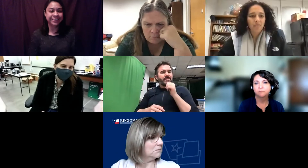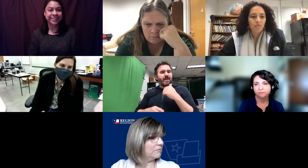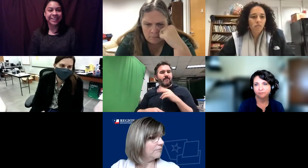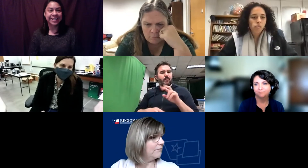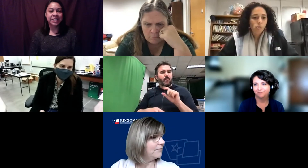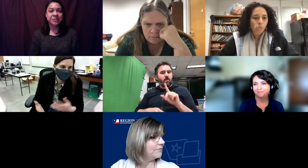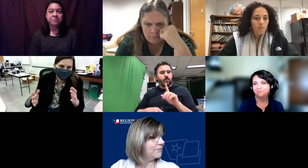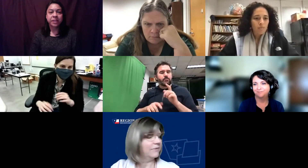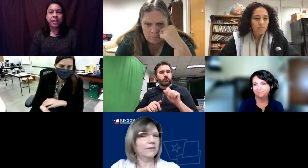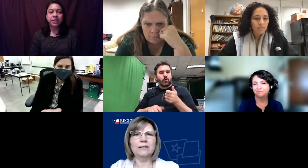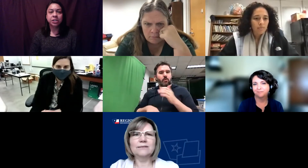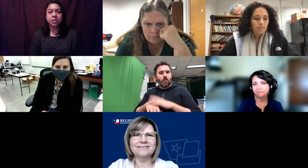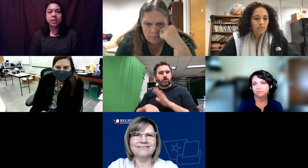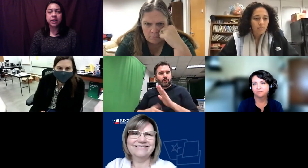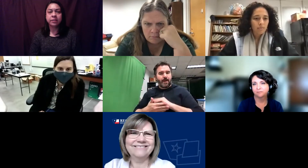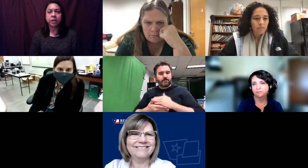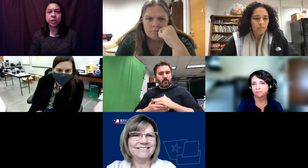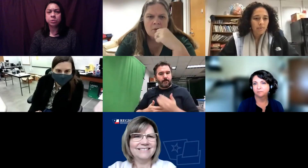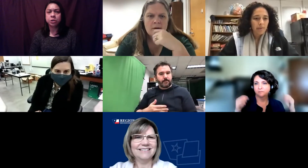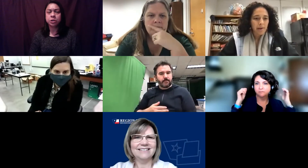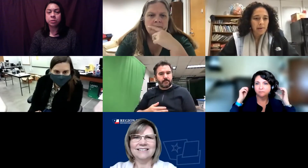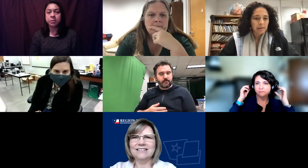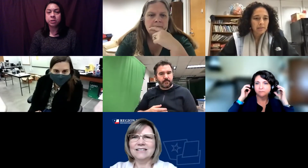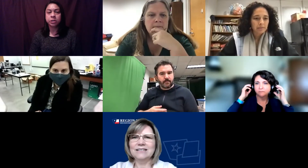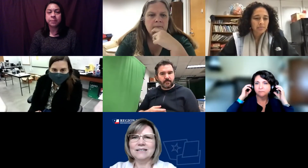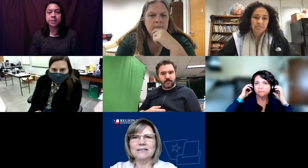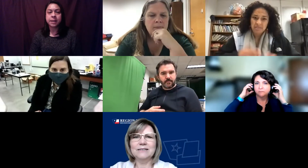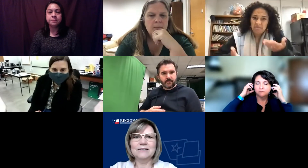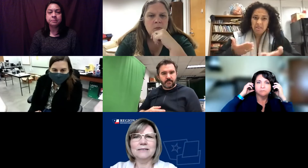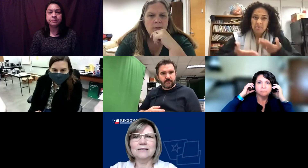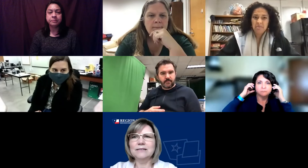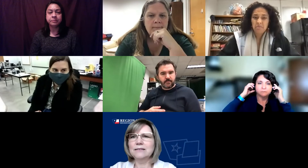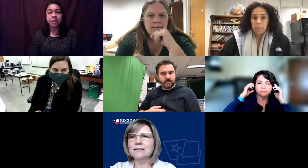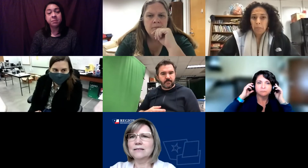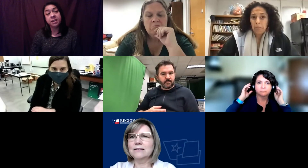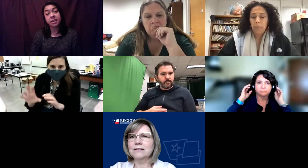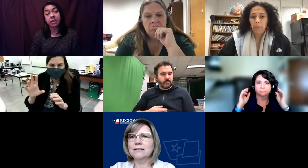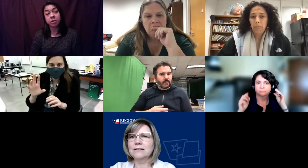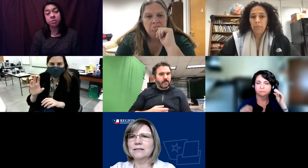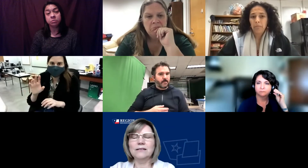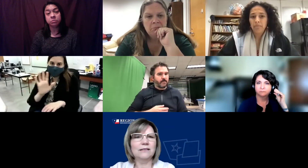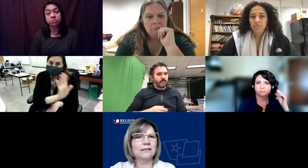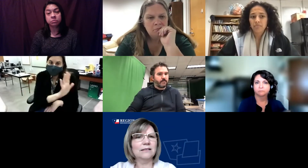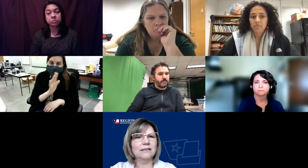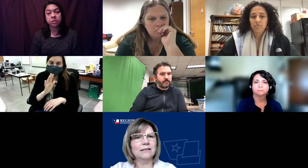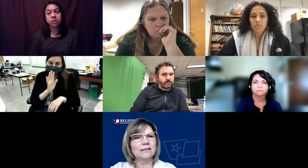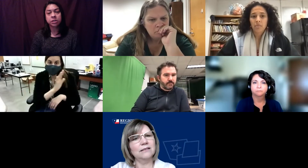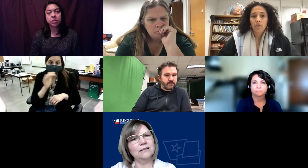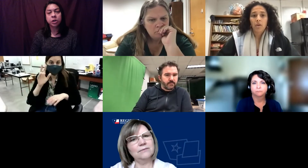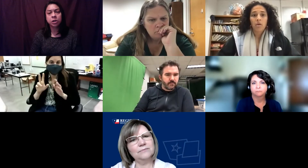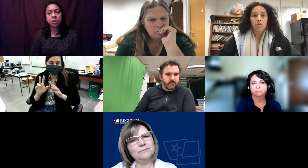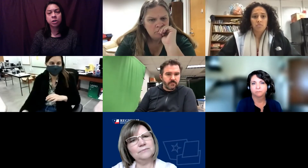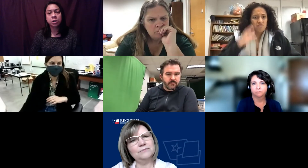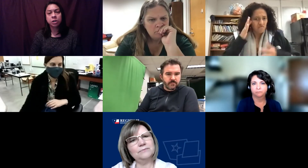it. And then you didn't have the volume turned on, maybe on your laptop? Maybe, I don't know.